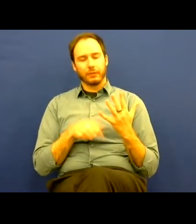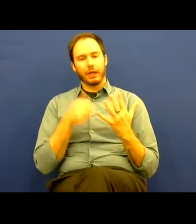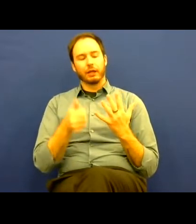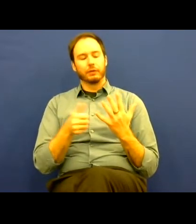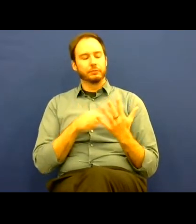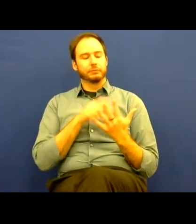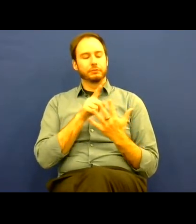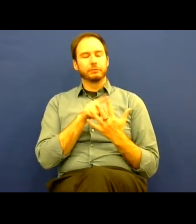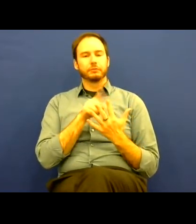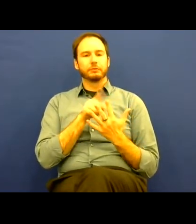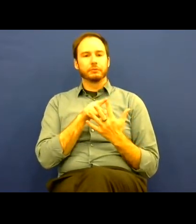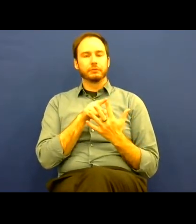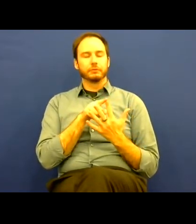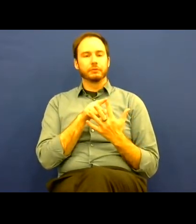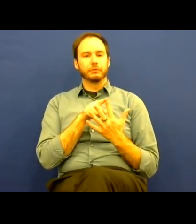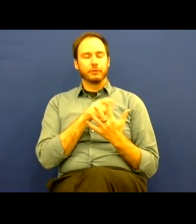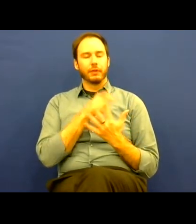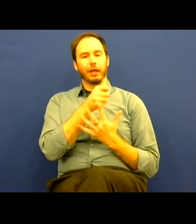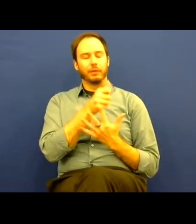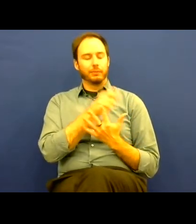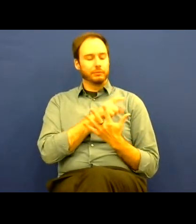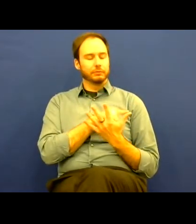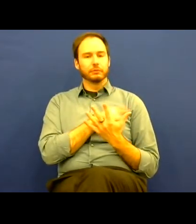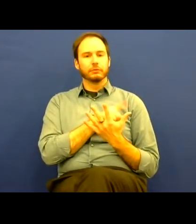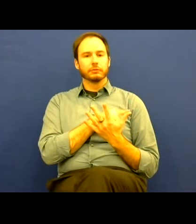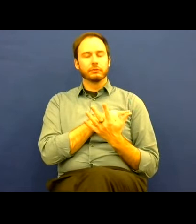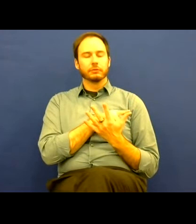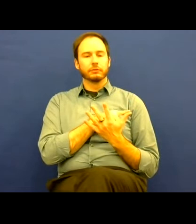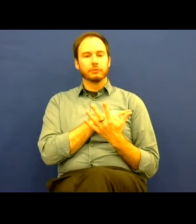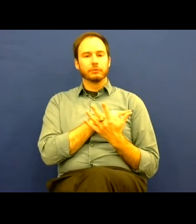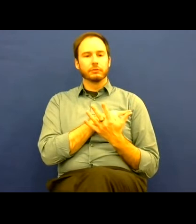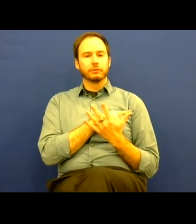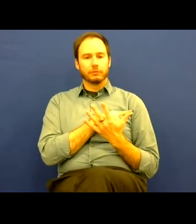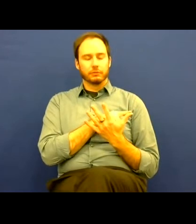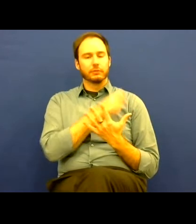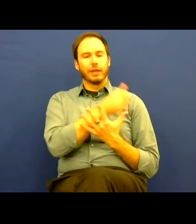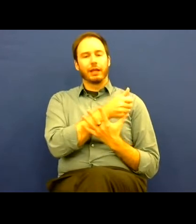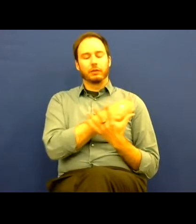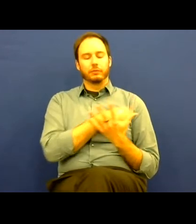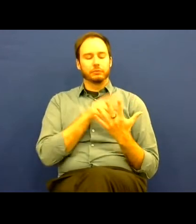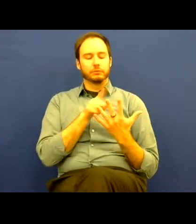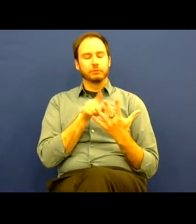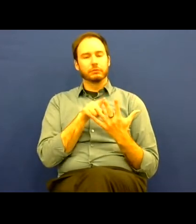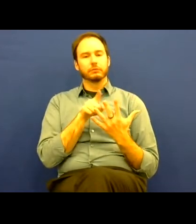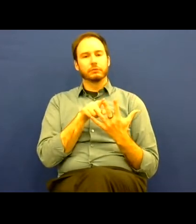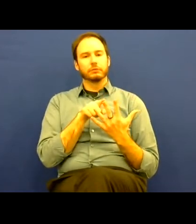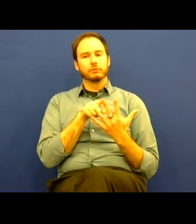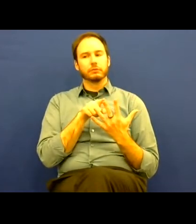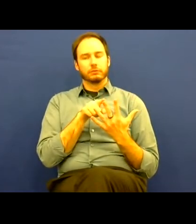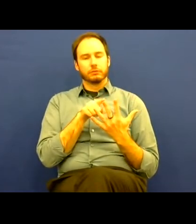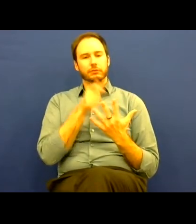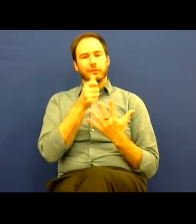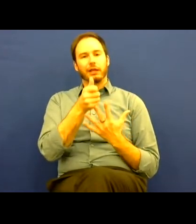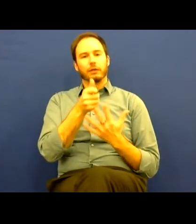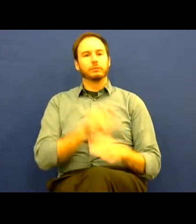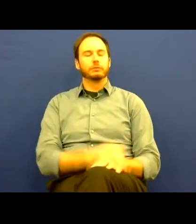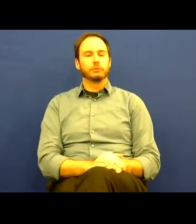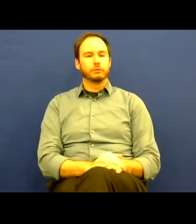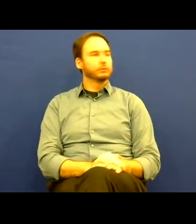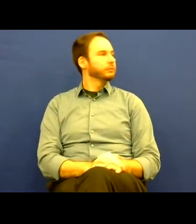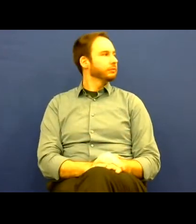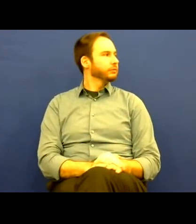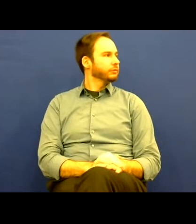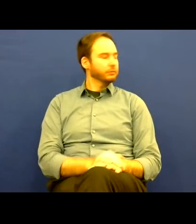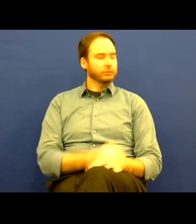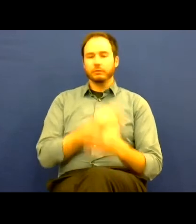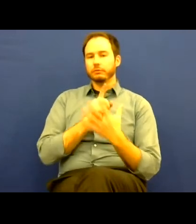Aye. Councilmember Page, Aye. Councilmember Blanca. Aye. Supervisor Schultz. Mr.